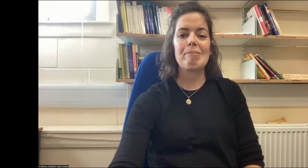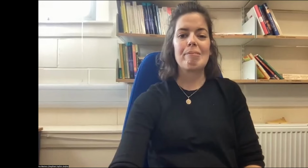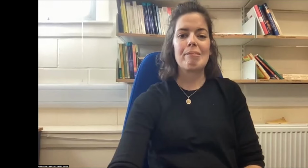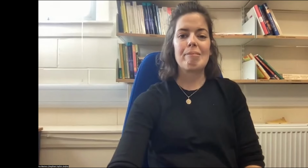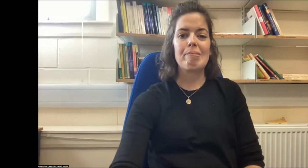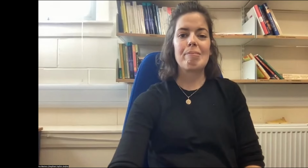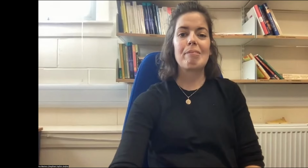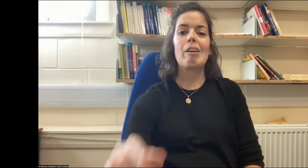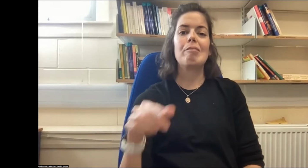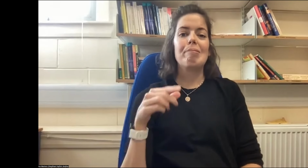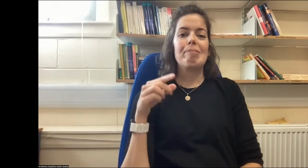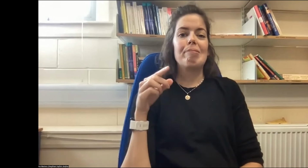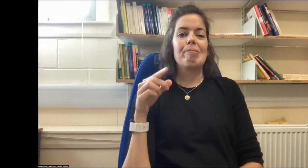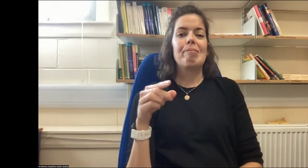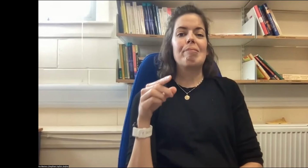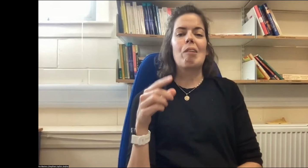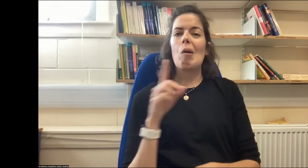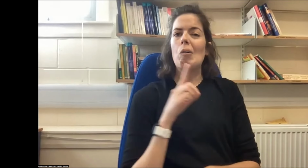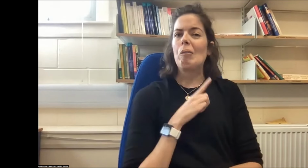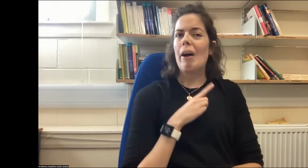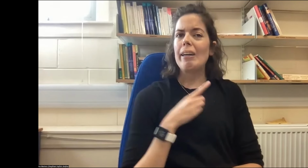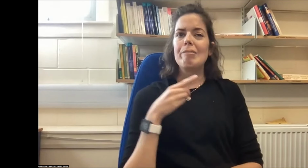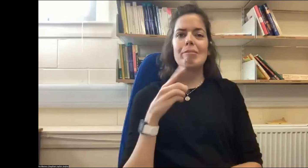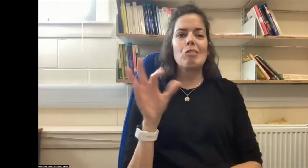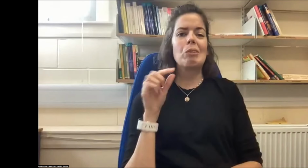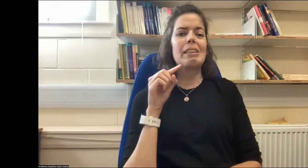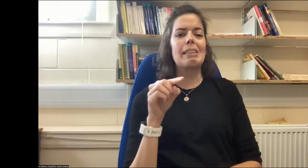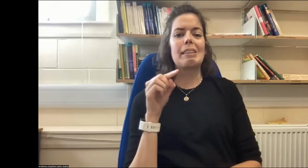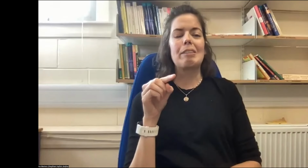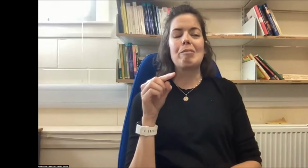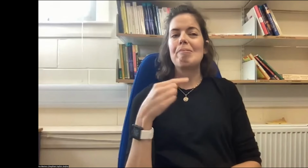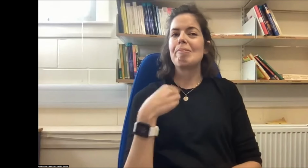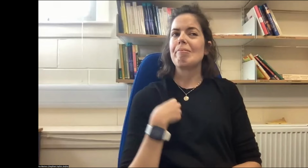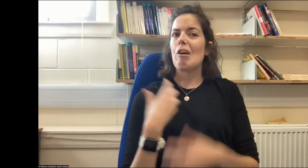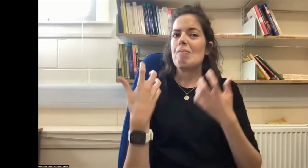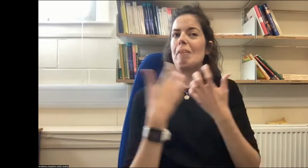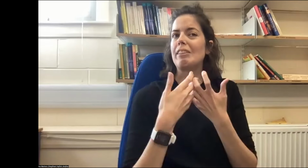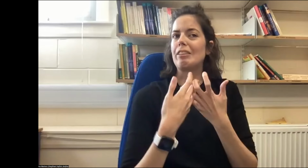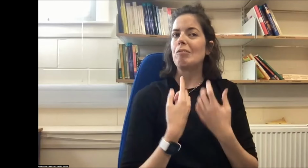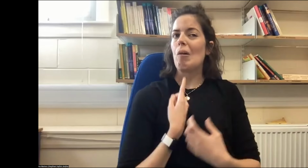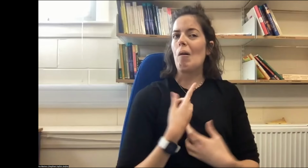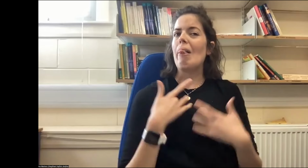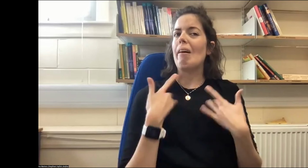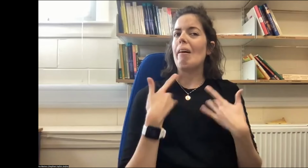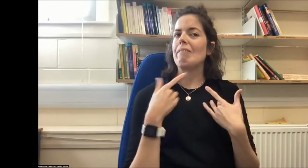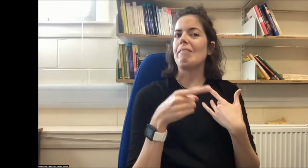And that's why I've chosen the title In Search of Deaf Lesbians. It's a little bit of a pun on that book title.